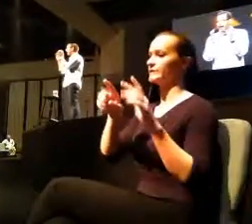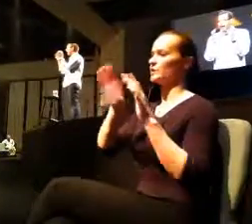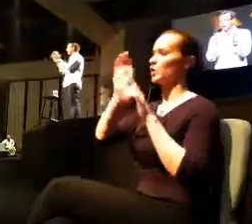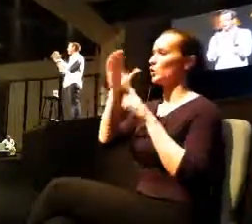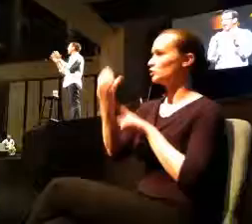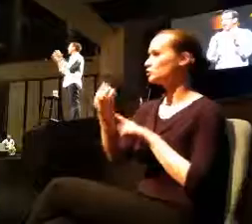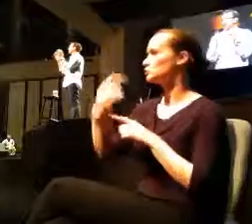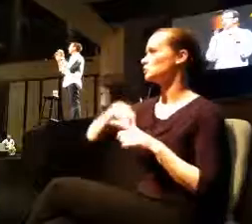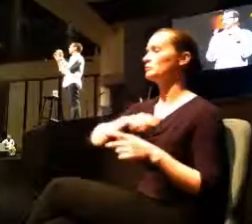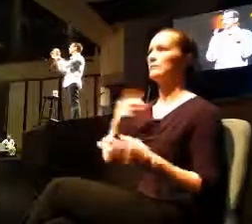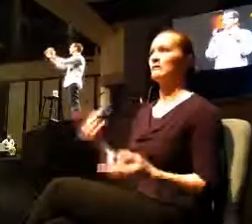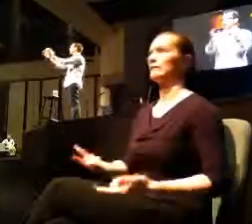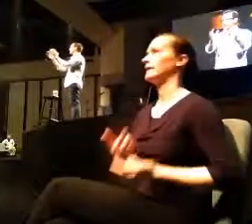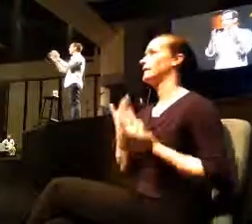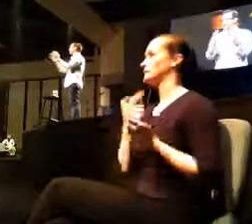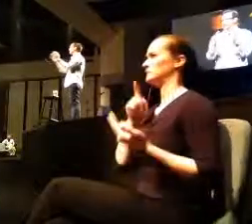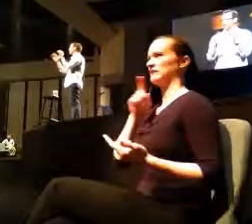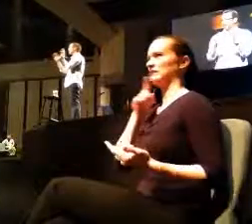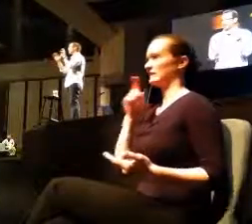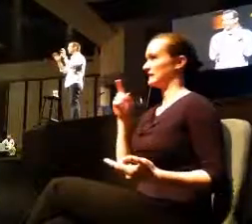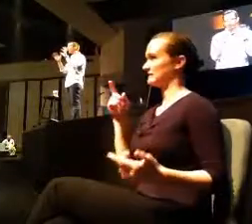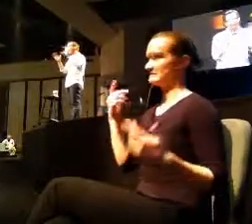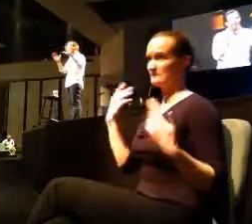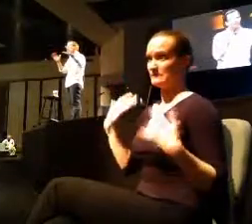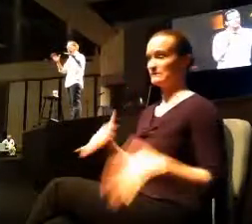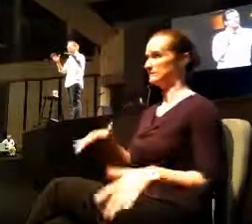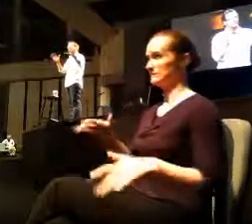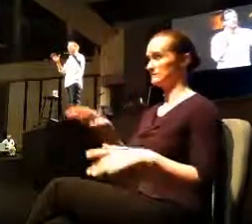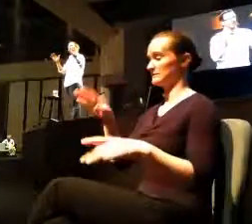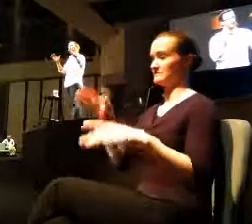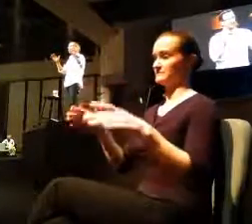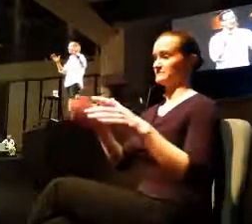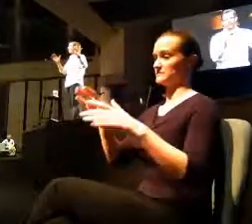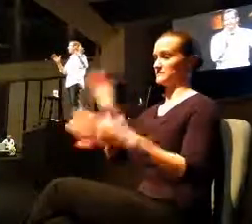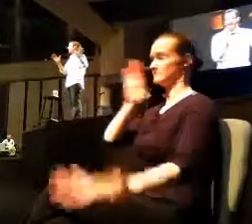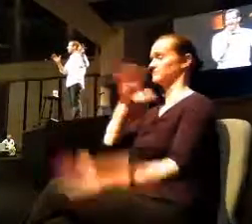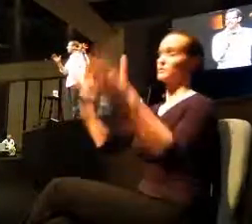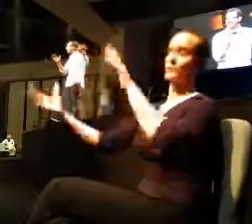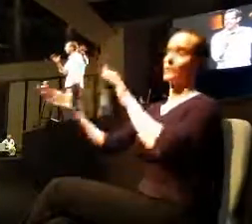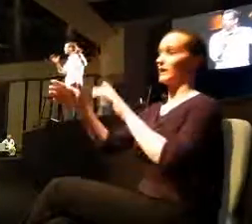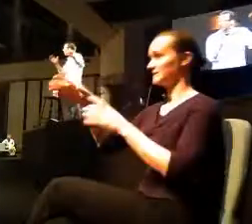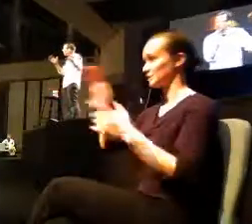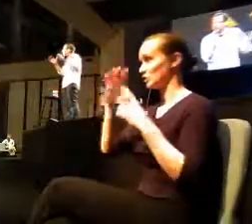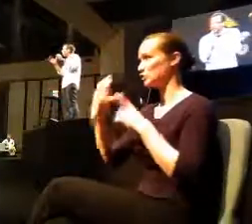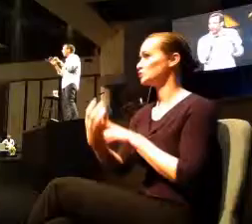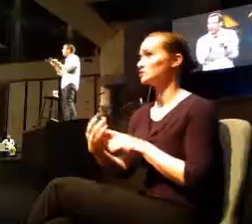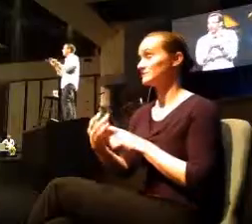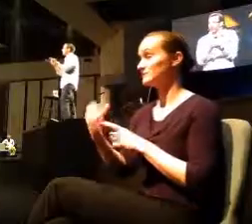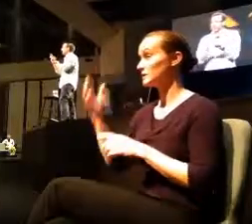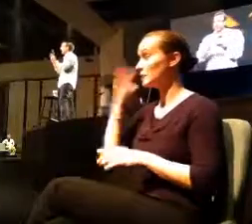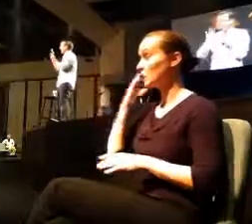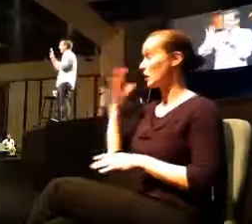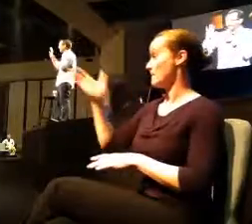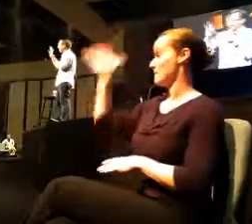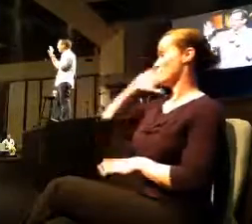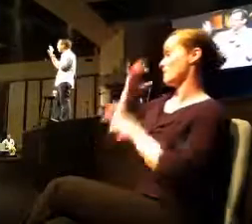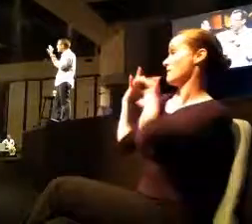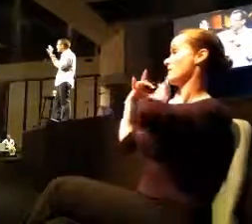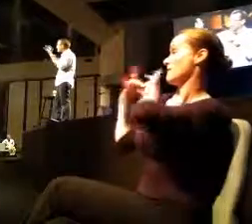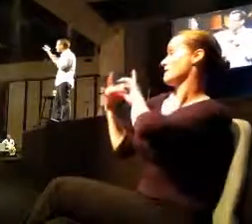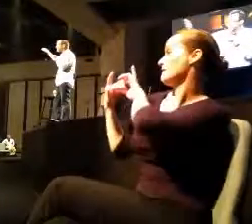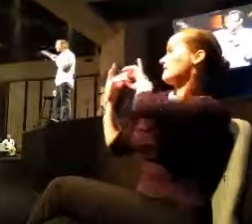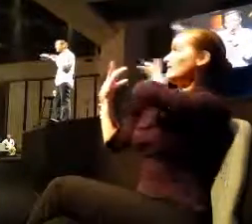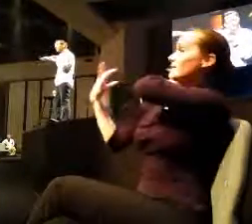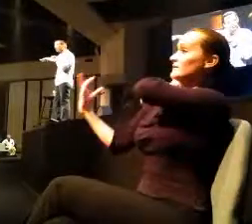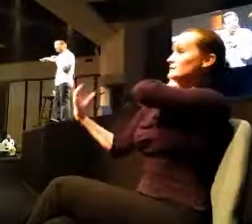this hyperactive culture in so many ways that's lost its connection to the past, its story of where it is, and it's